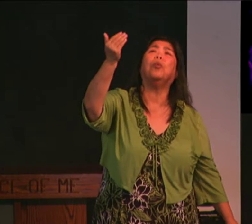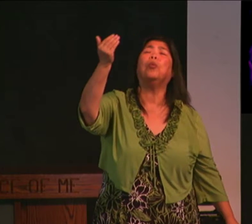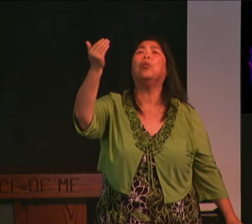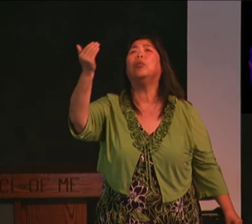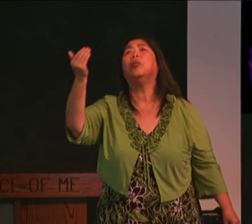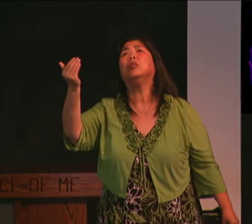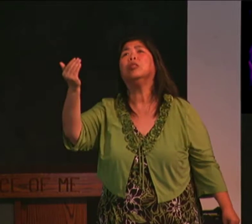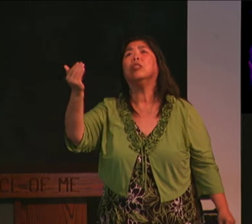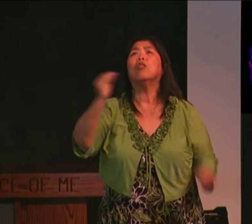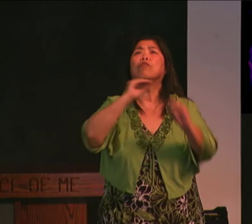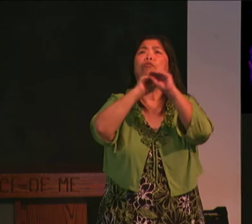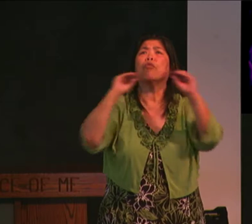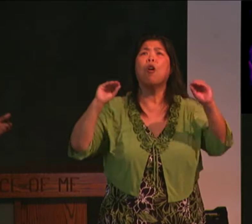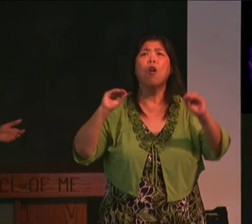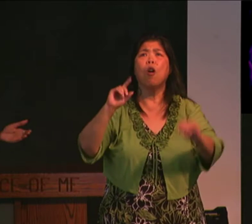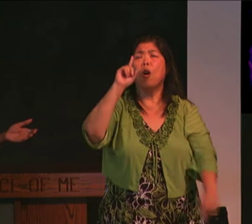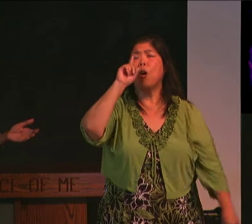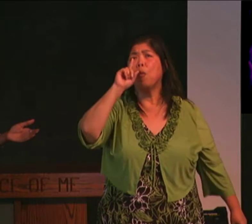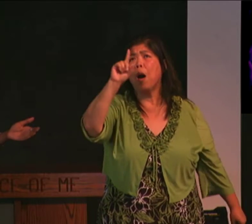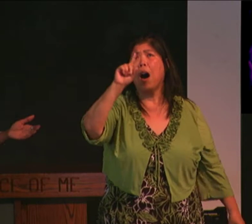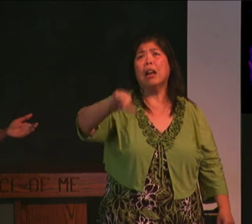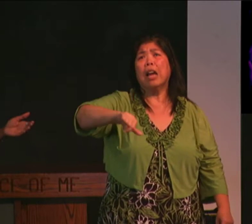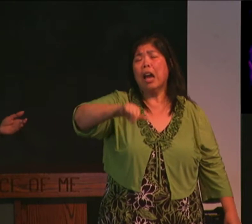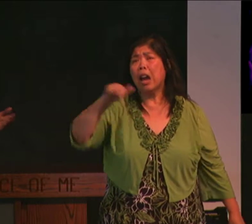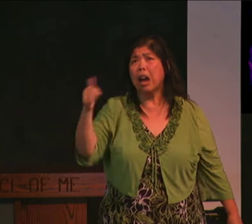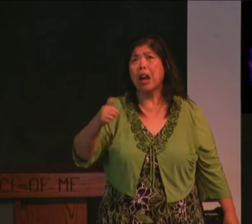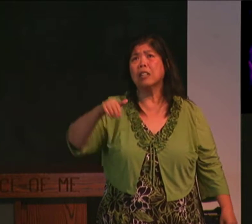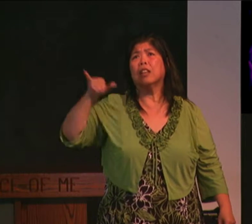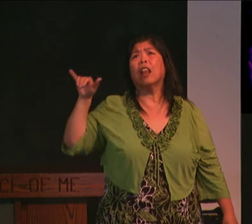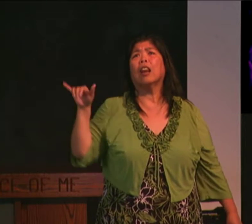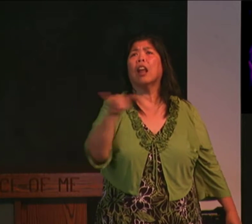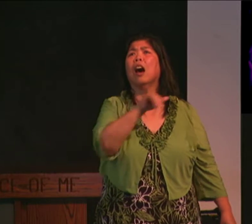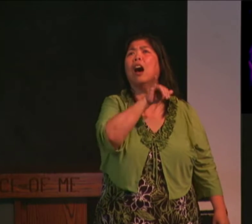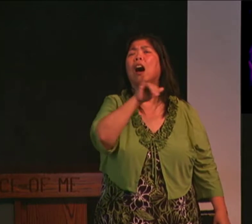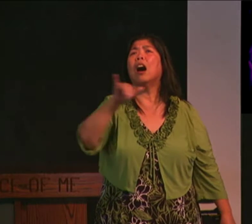There is no one else like you.